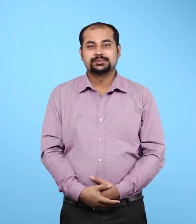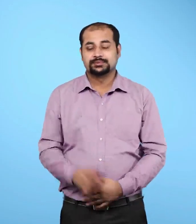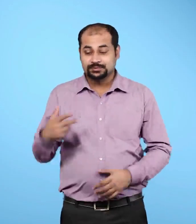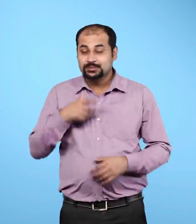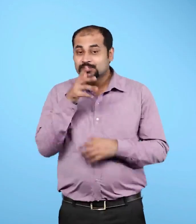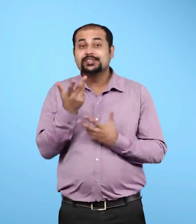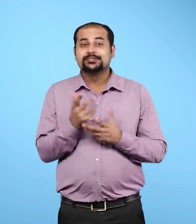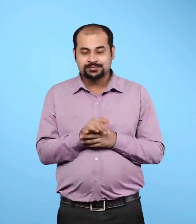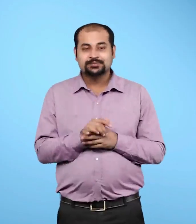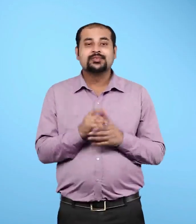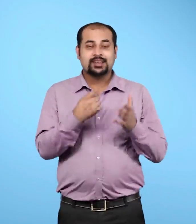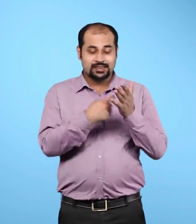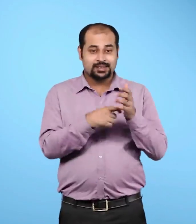And is saying,